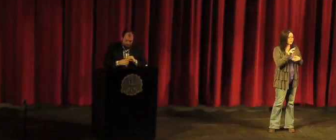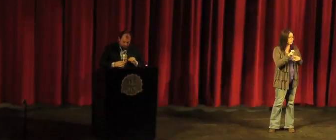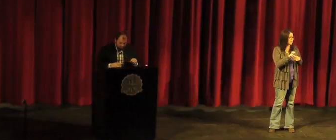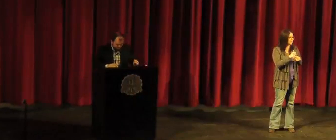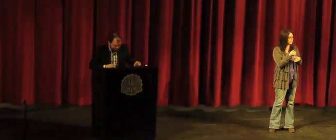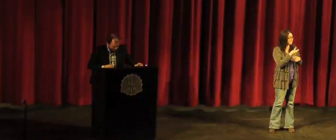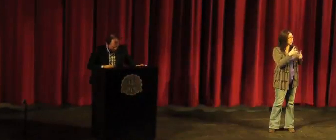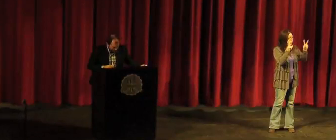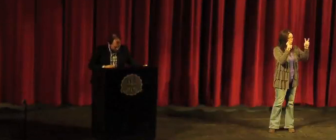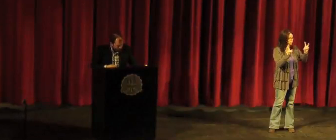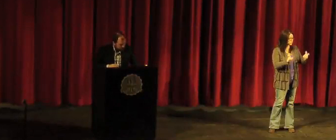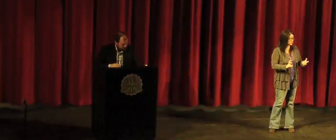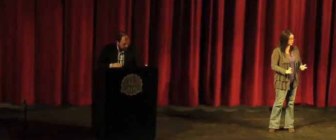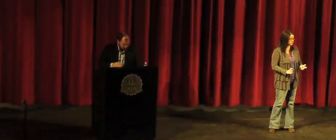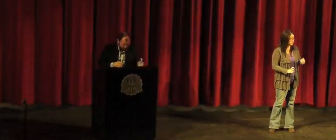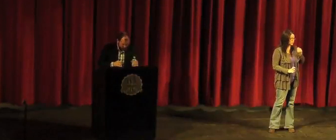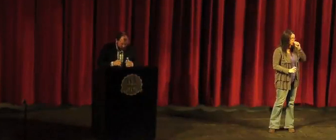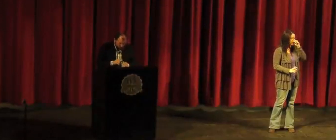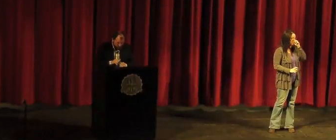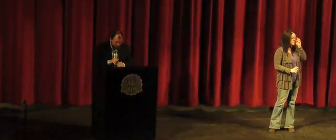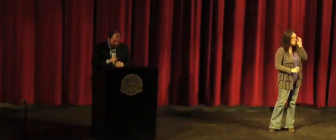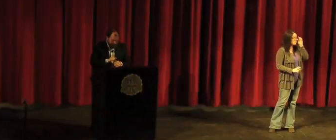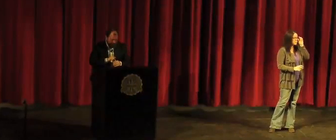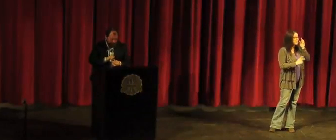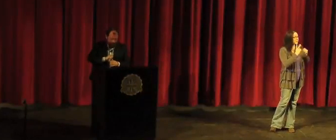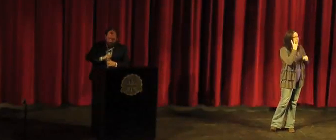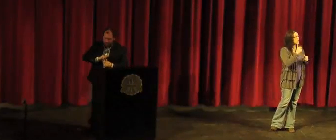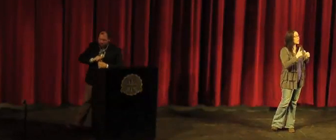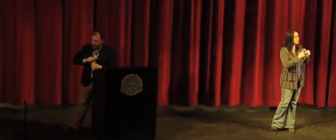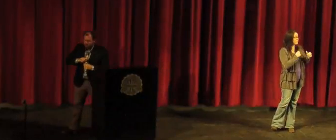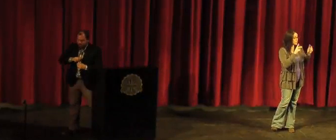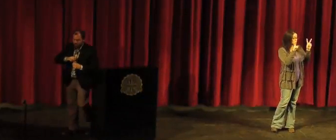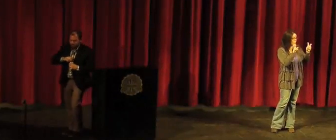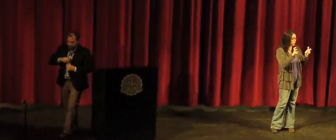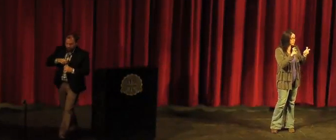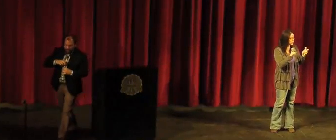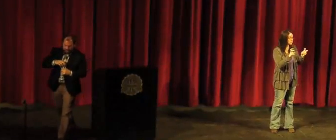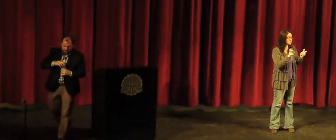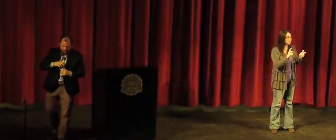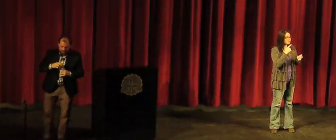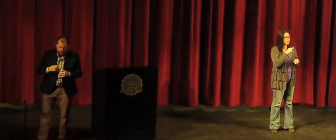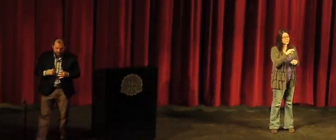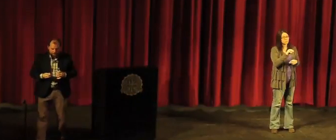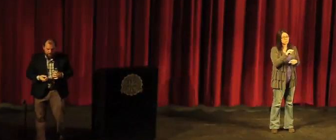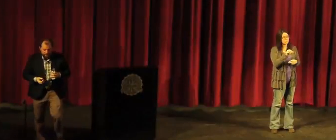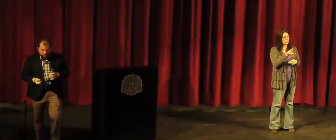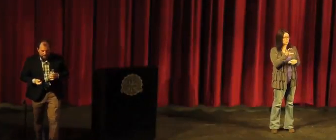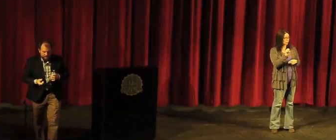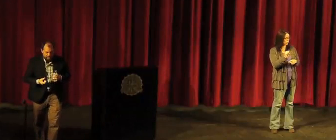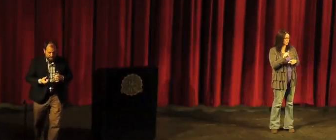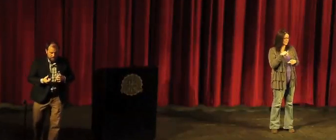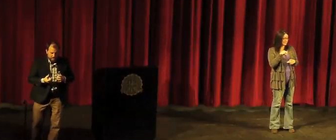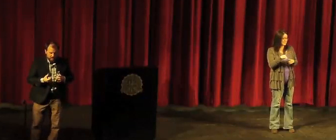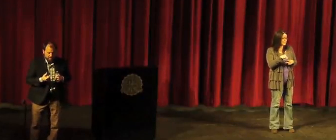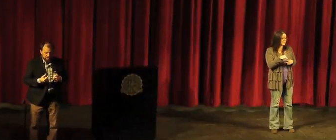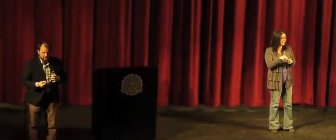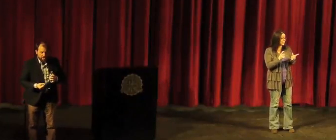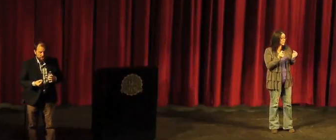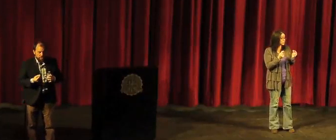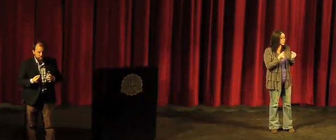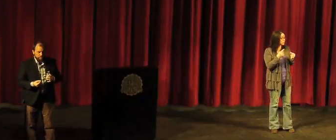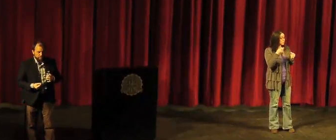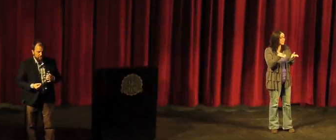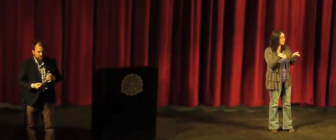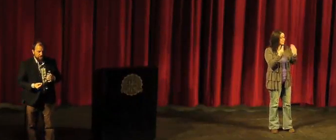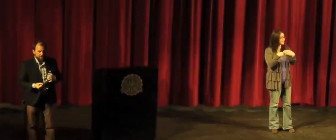right? I want you to look at the first quotation, because what Merleau-Ponty does is he gives us